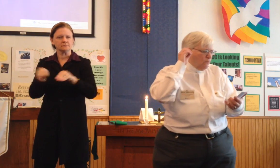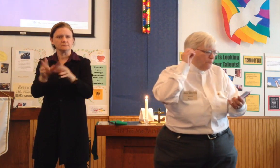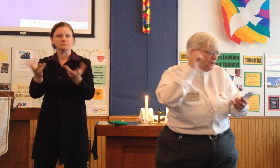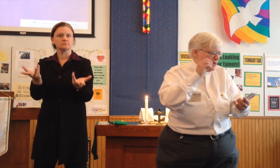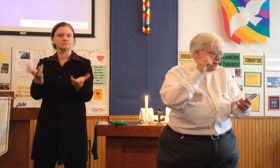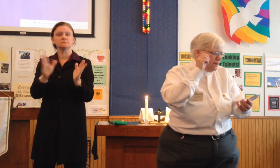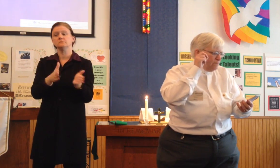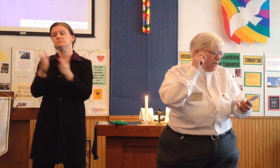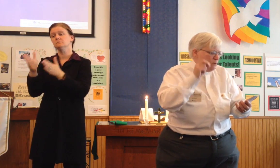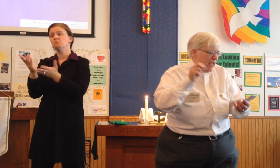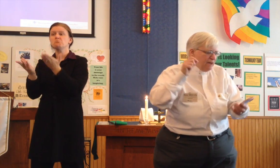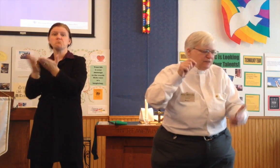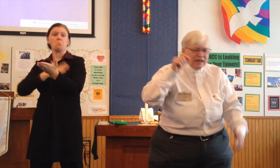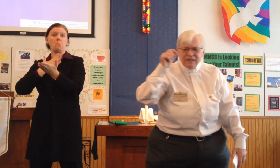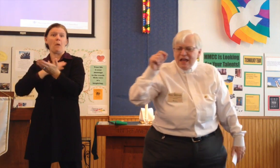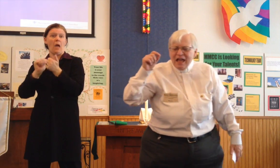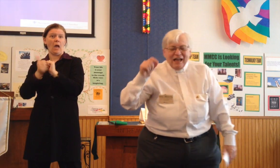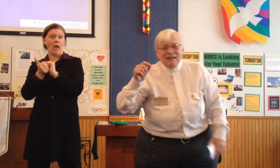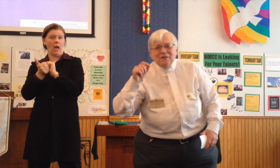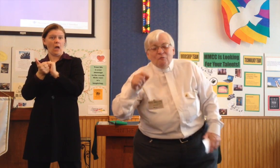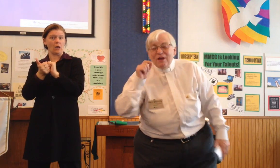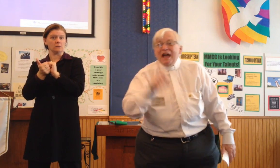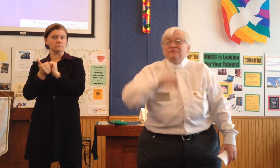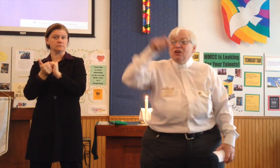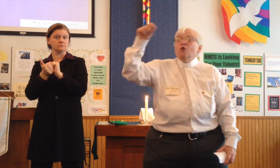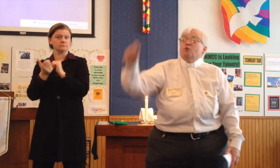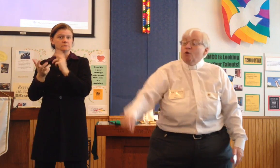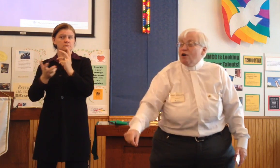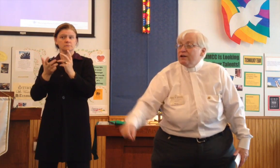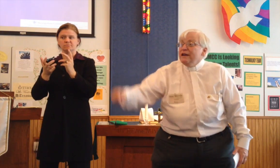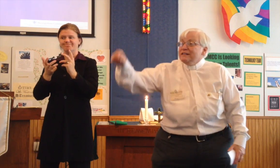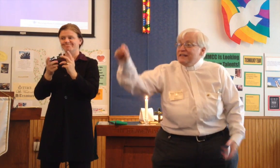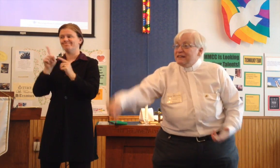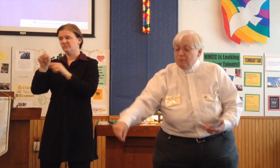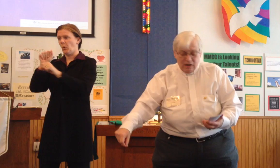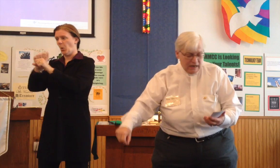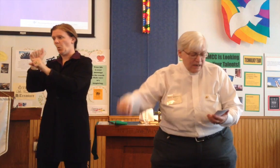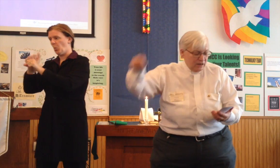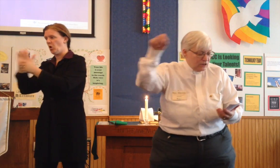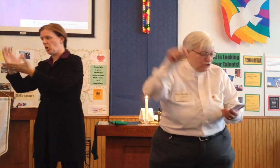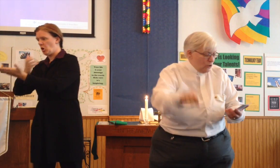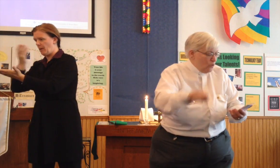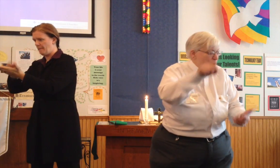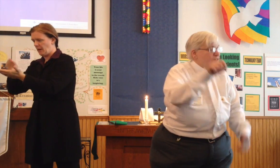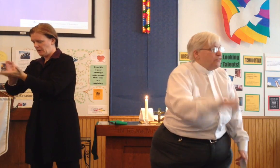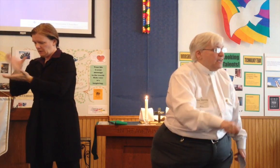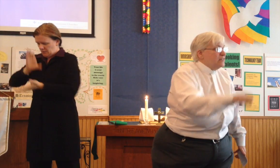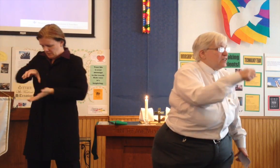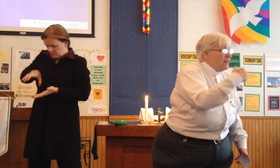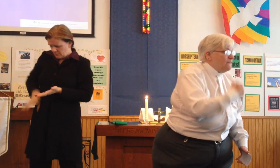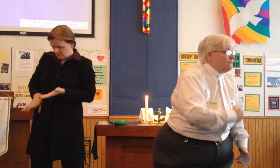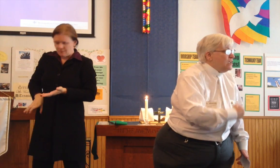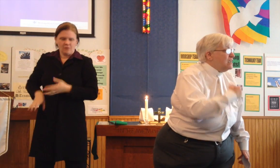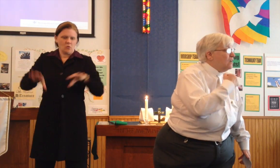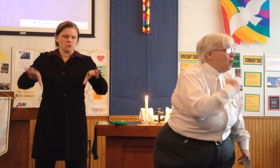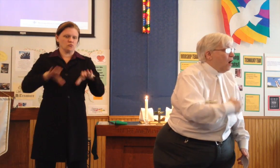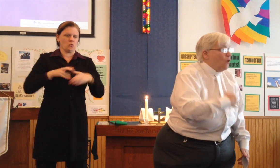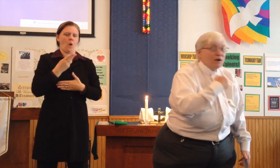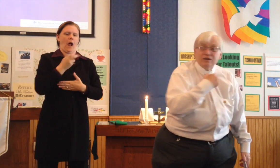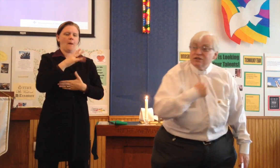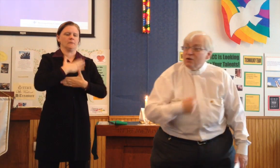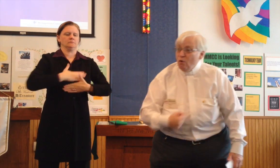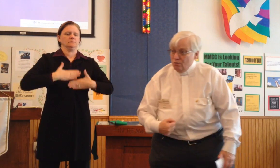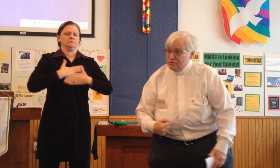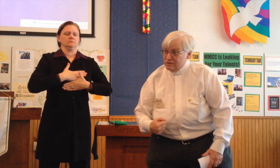Sometimes we'll find out that we have to go to work to get the money to do the things that feed